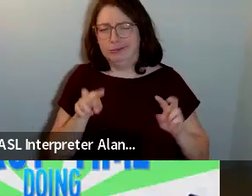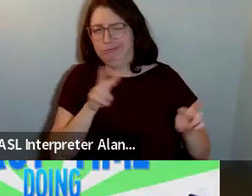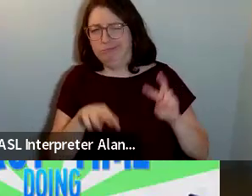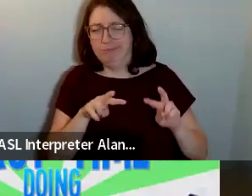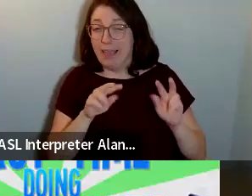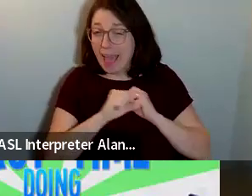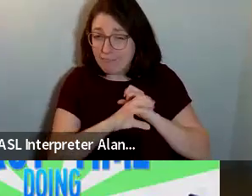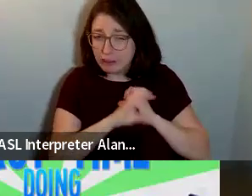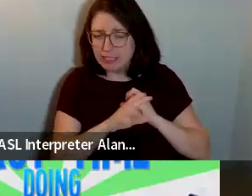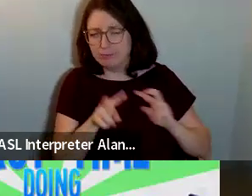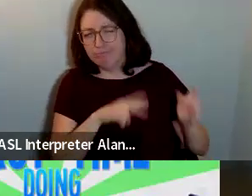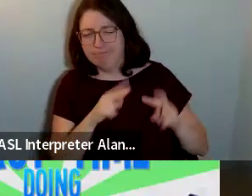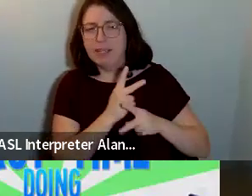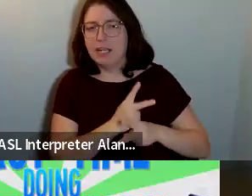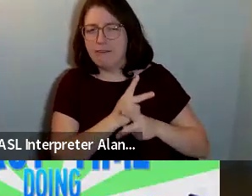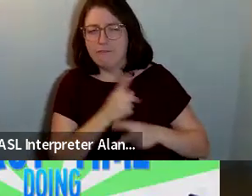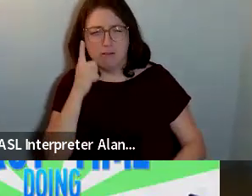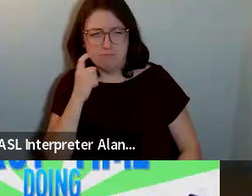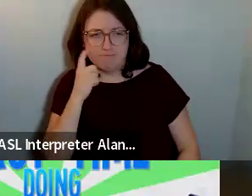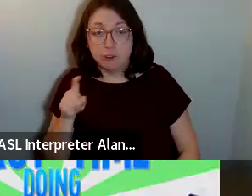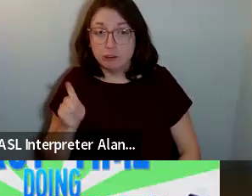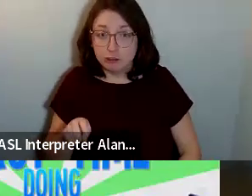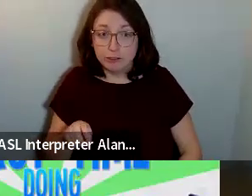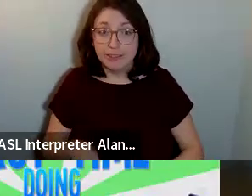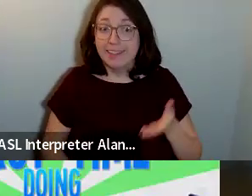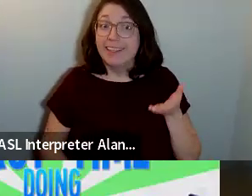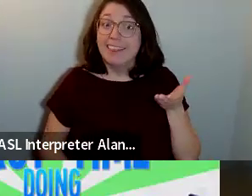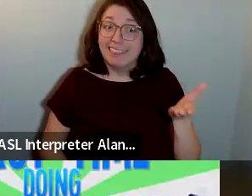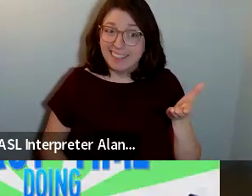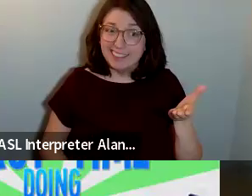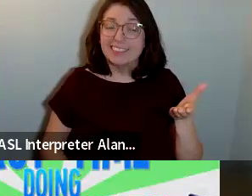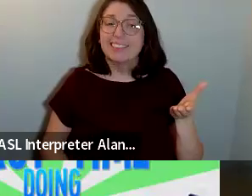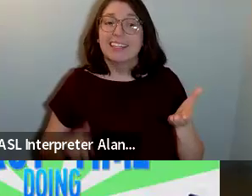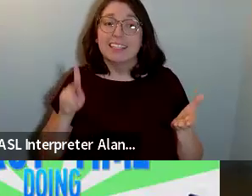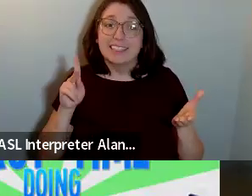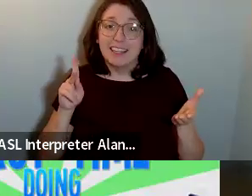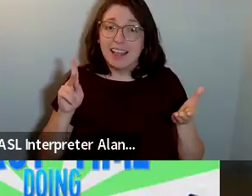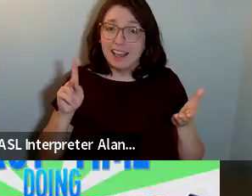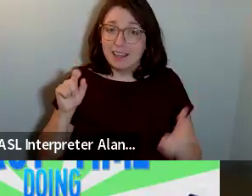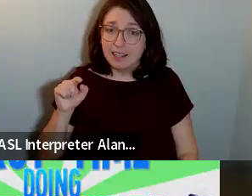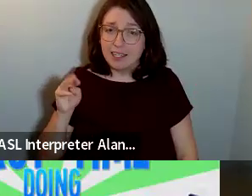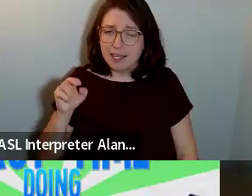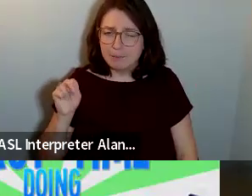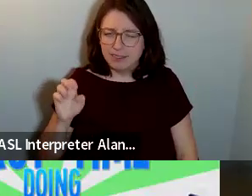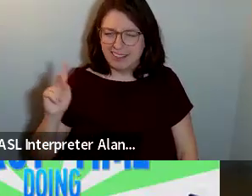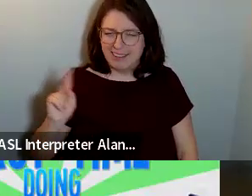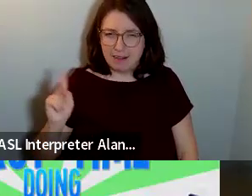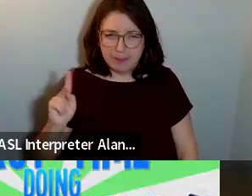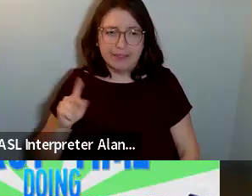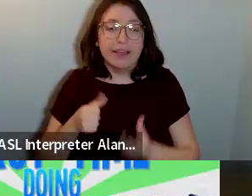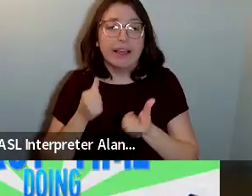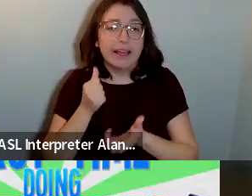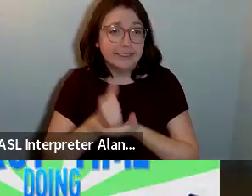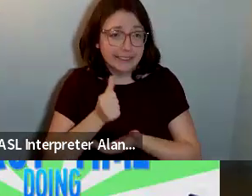advertising. Here is a picture of a ketamine-assisted psychotherapy program out in the community, which is